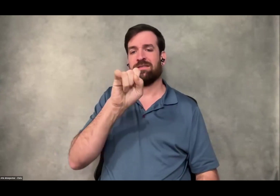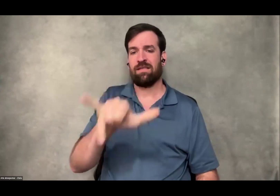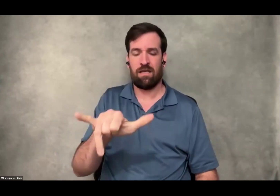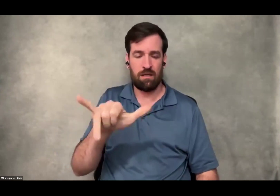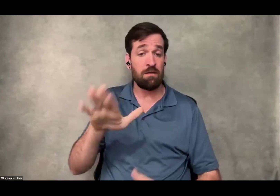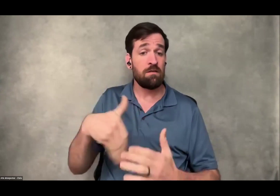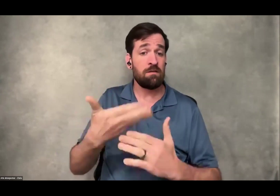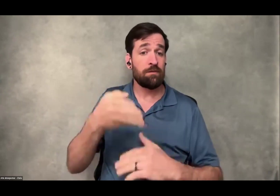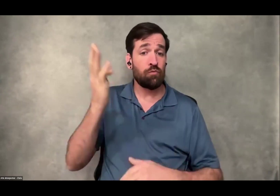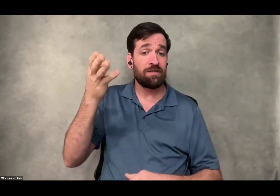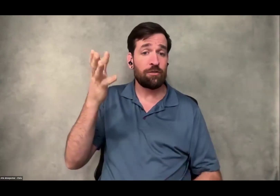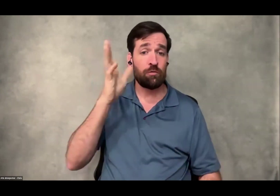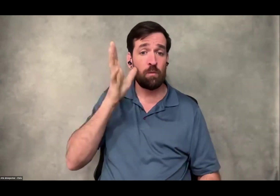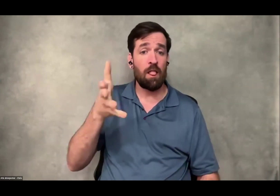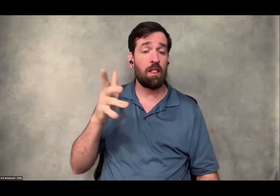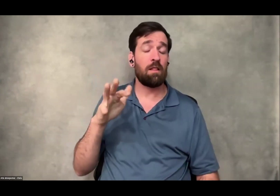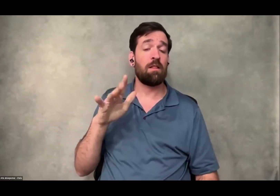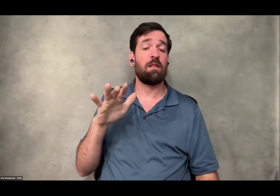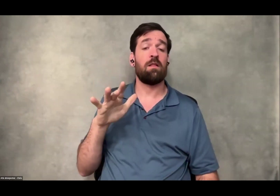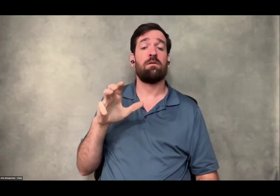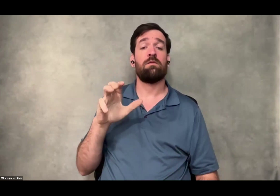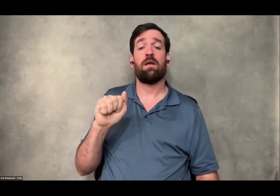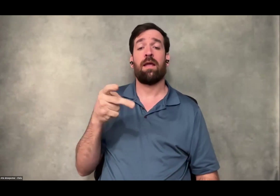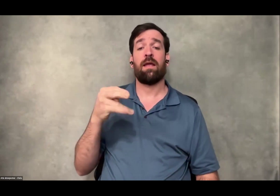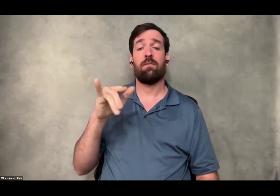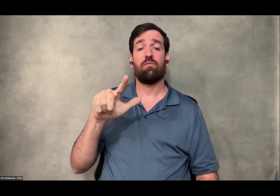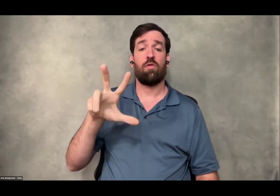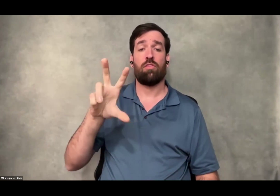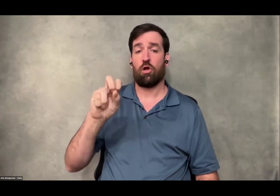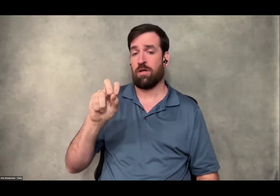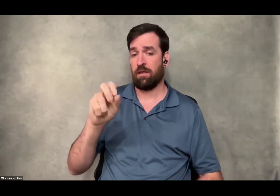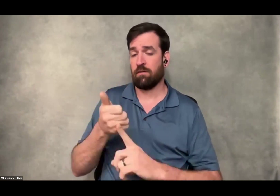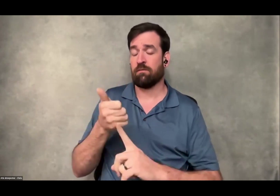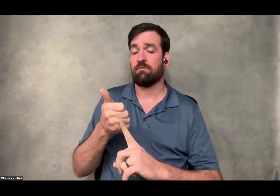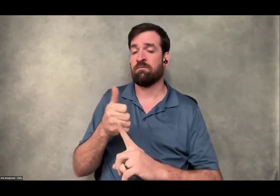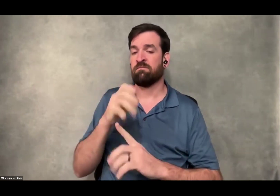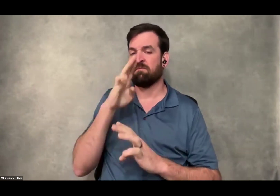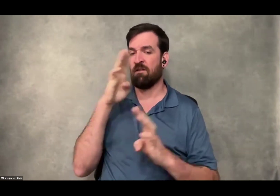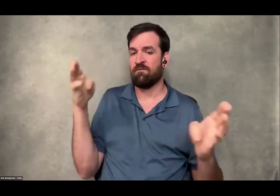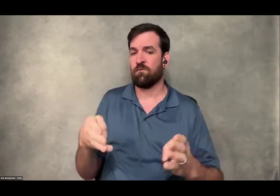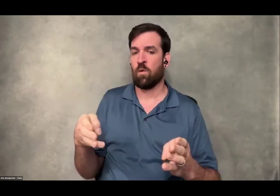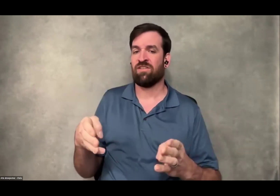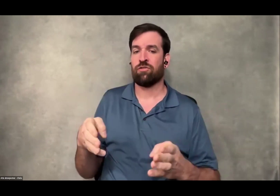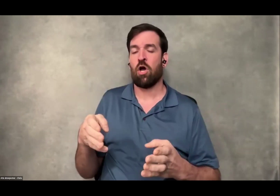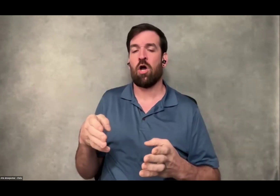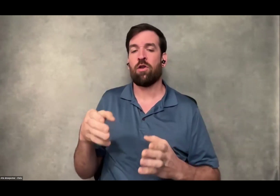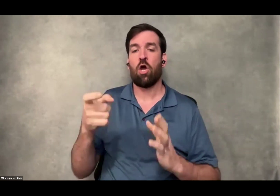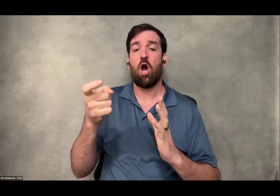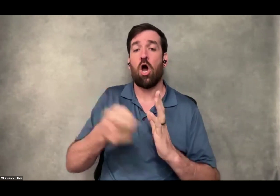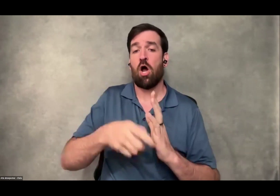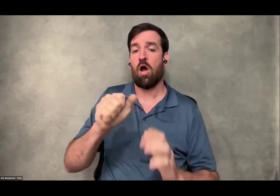Our next presentation will be on April 30th, and it will be focused on autonomous vehicles. This is going to